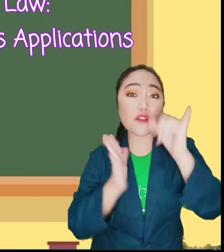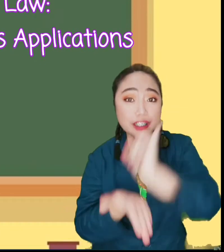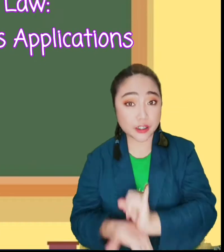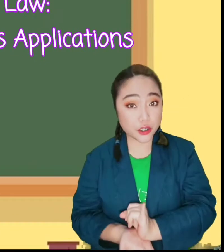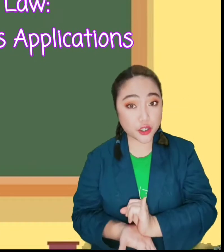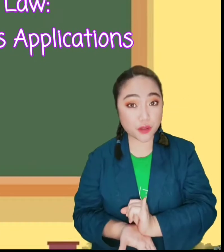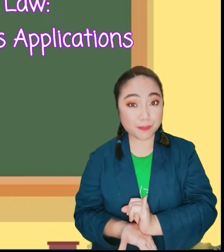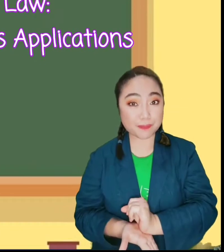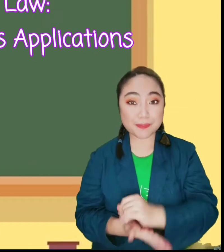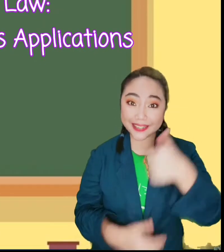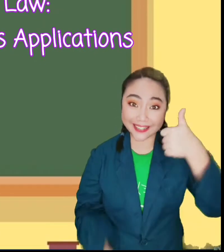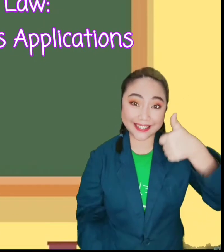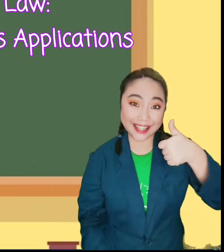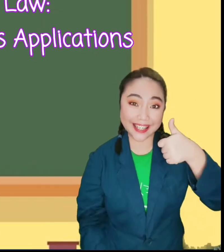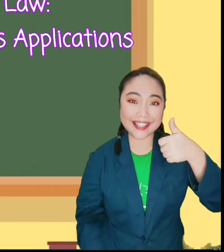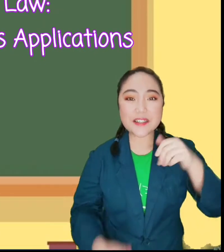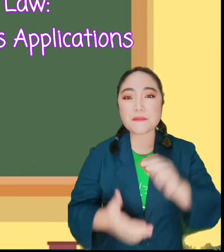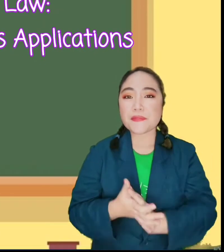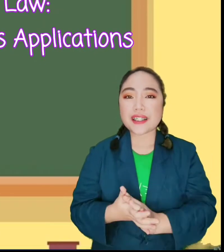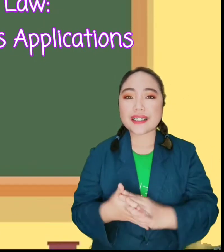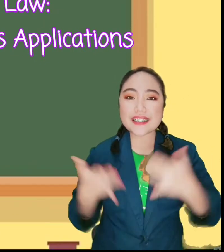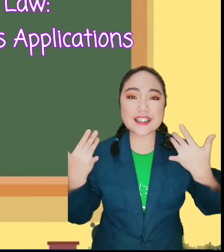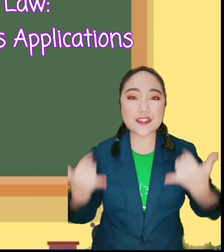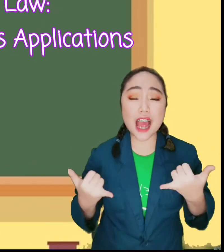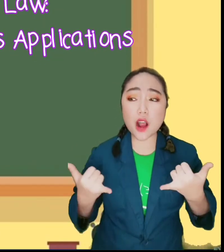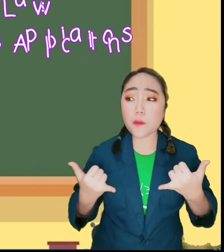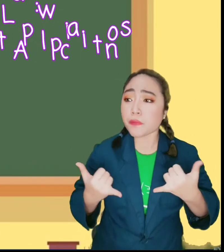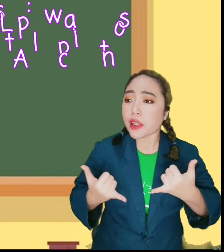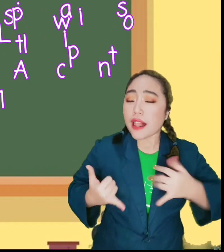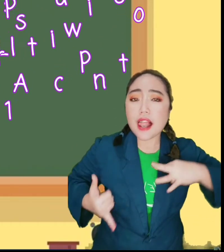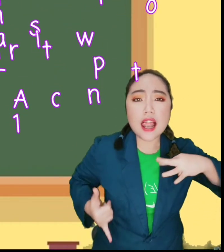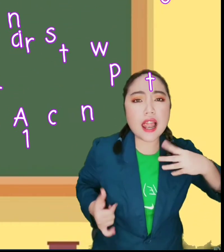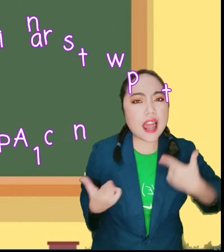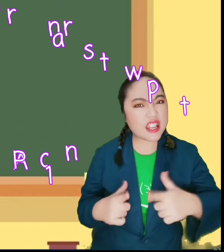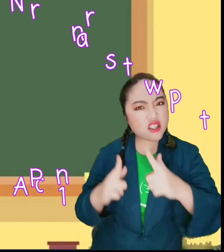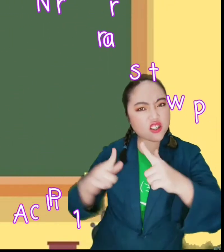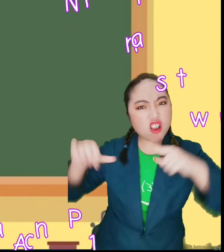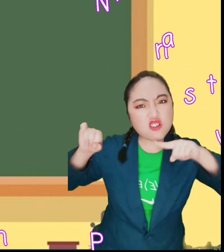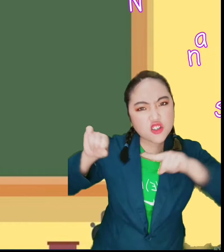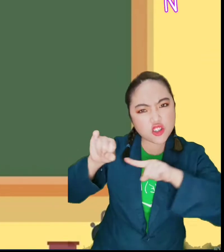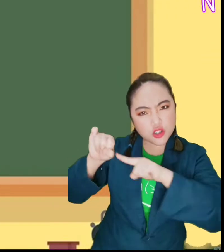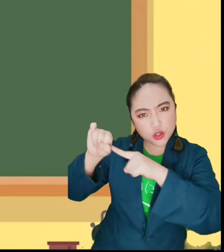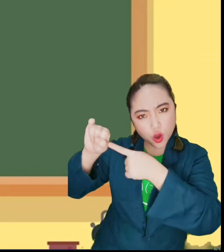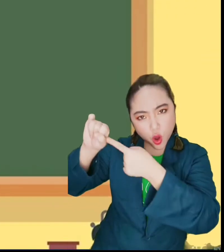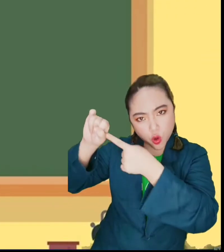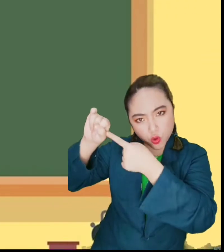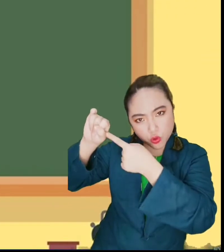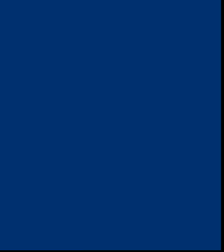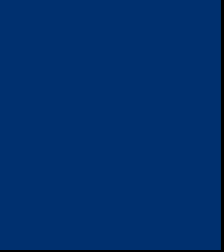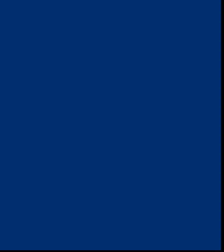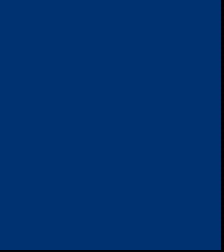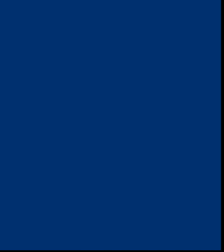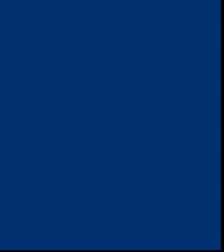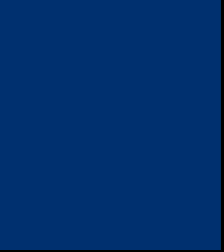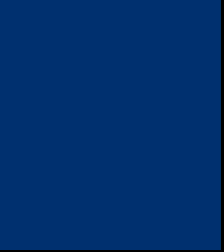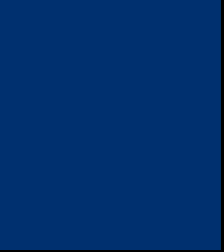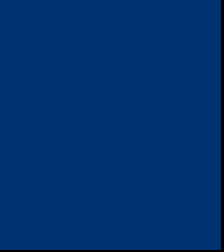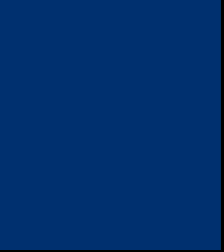about the law of inertia. Okay? Now, let's get started.